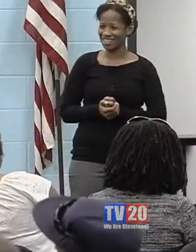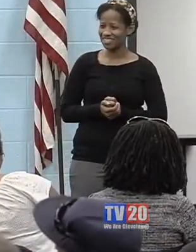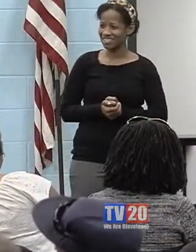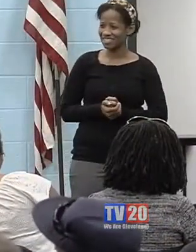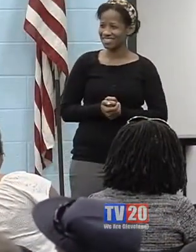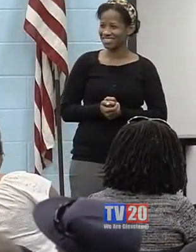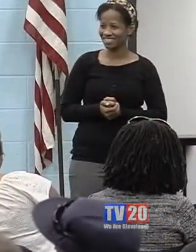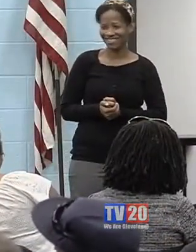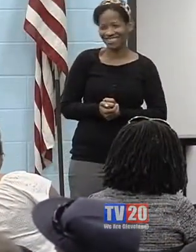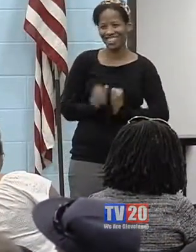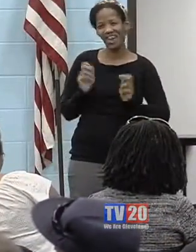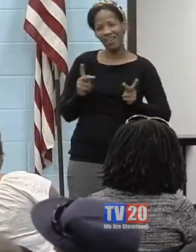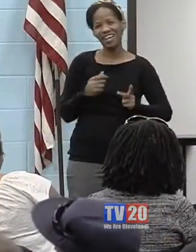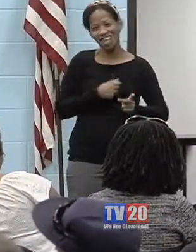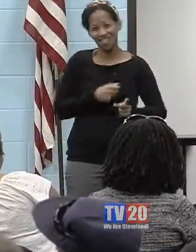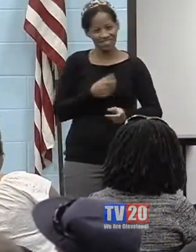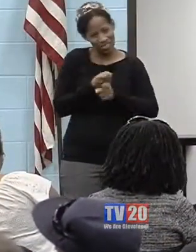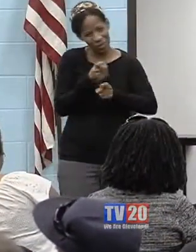that didn't go over so well. Okay, so,